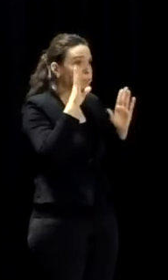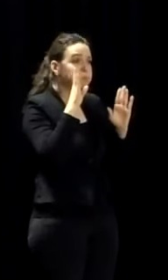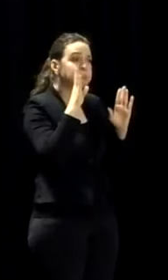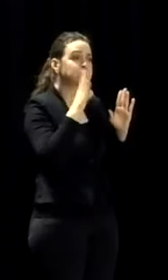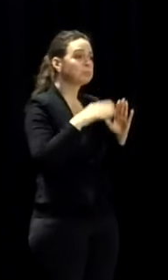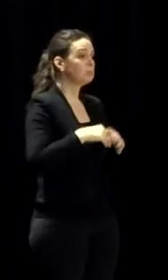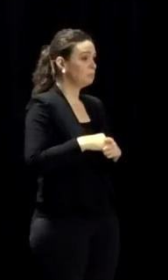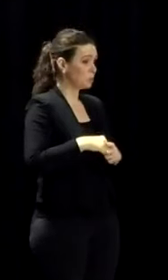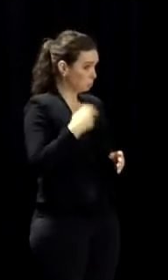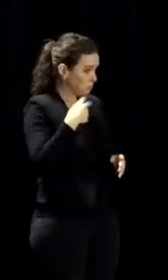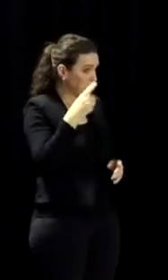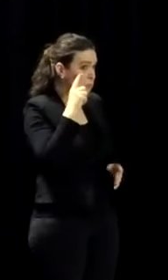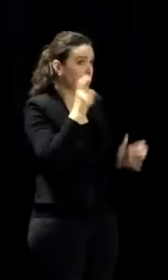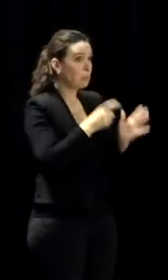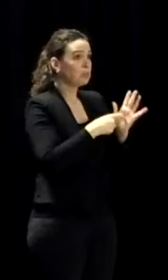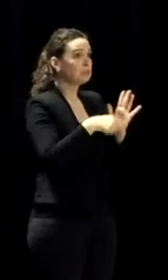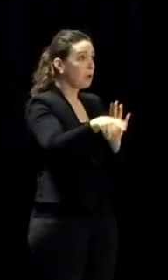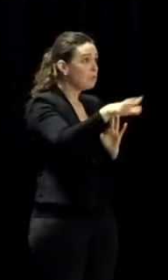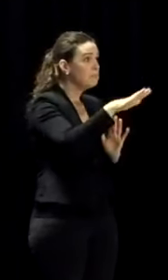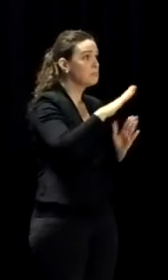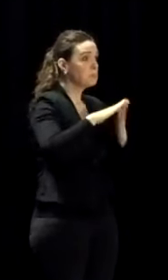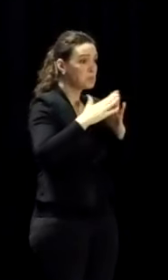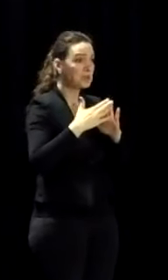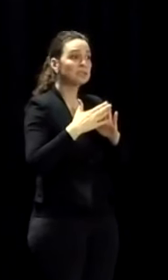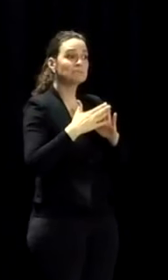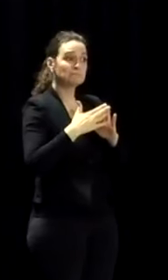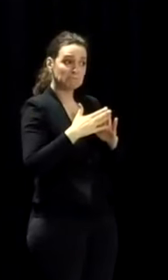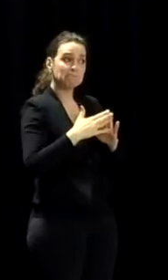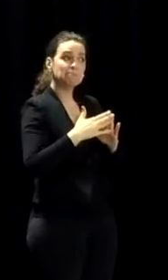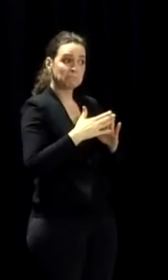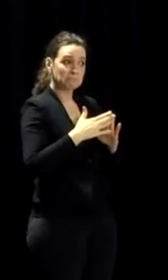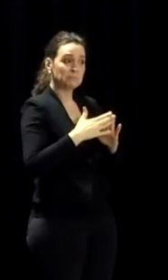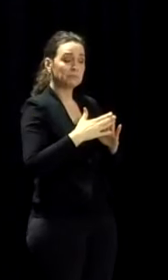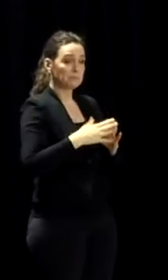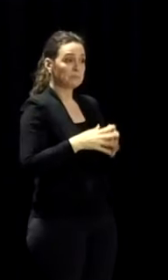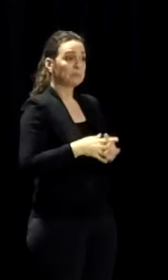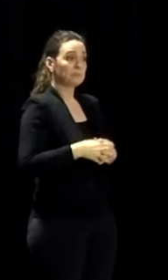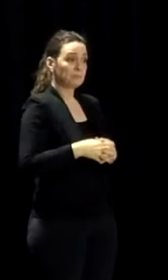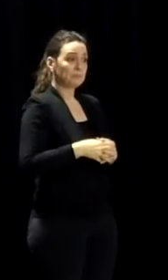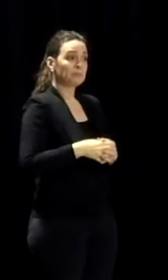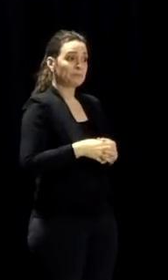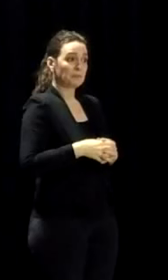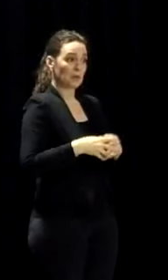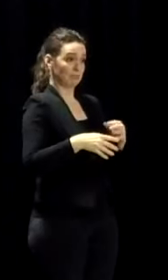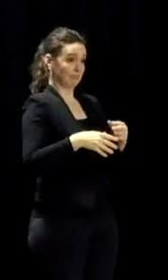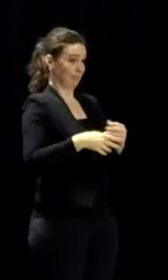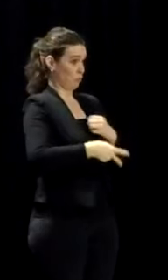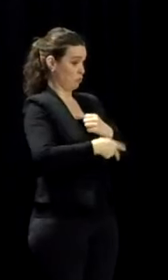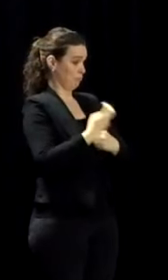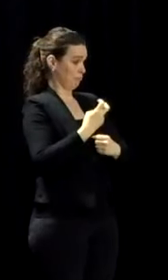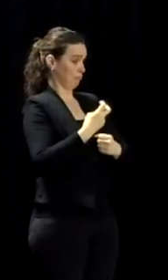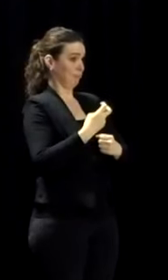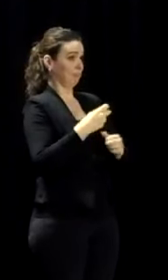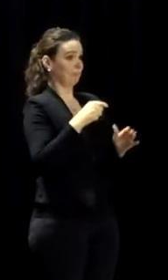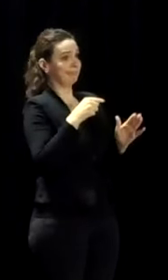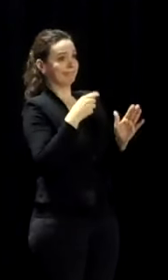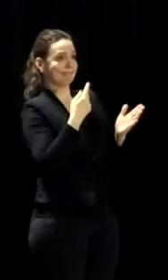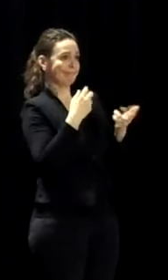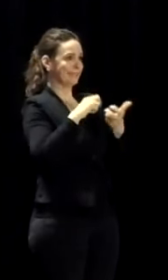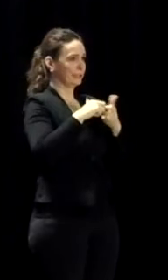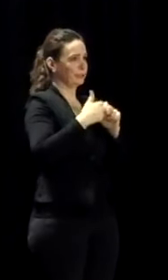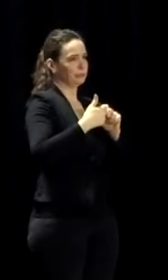around us, from going out in the streets to even our crime statistics. Crime is down. So I want to start with the positive.